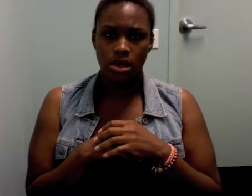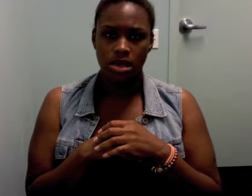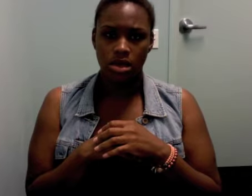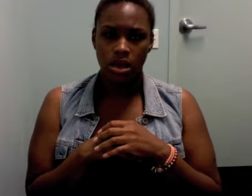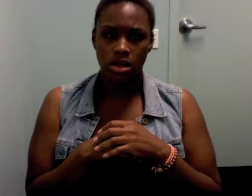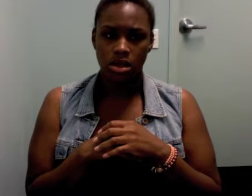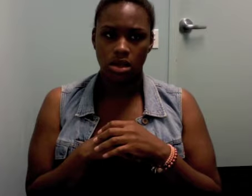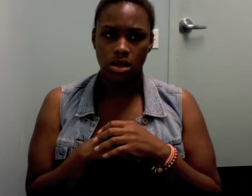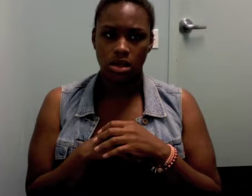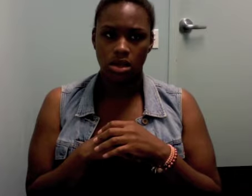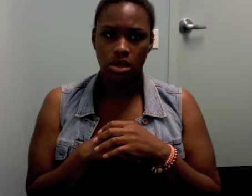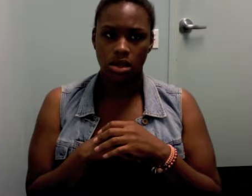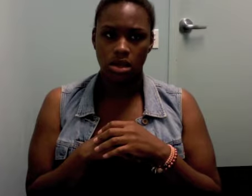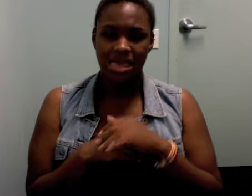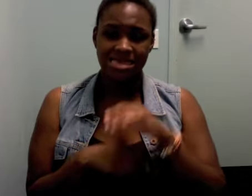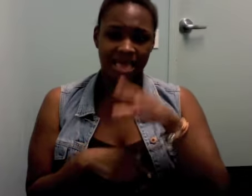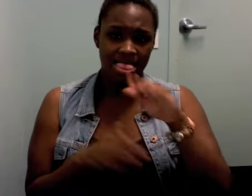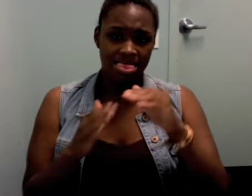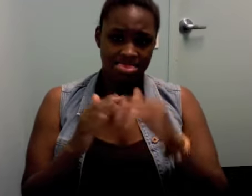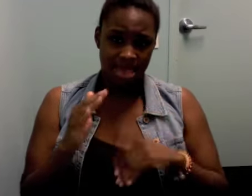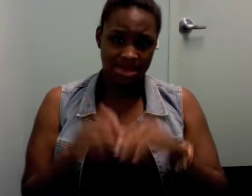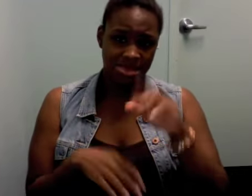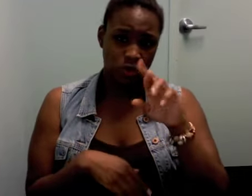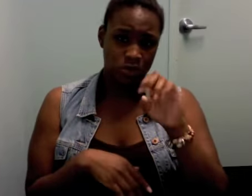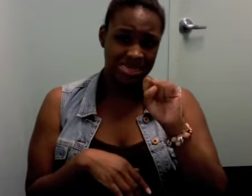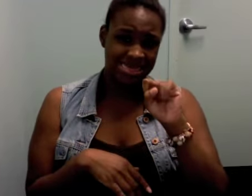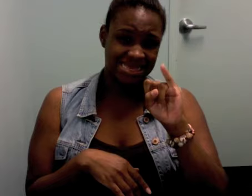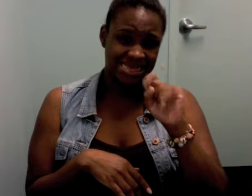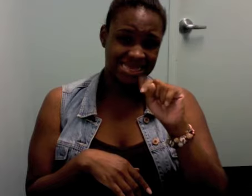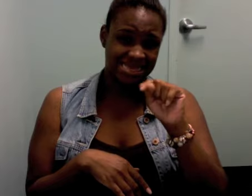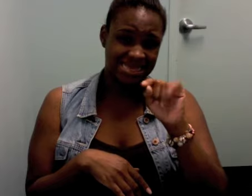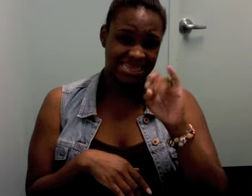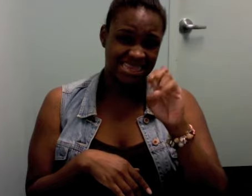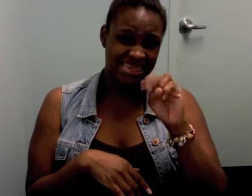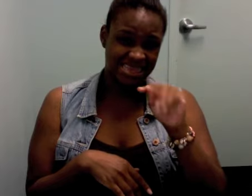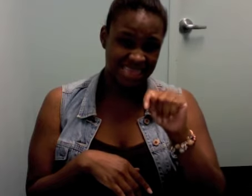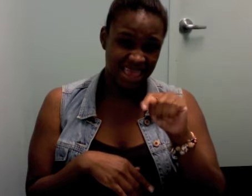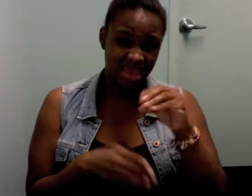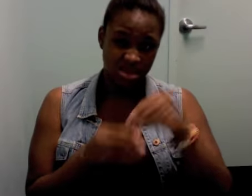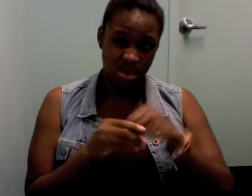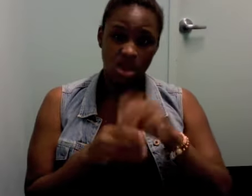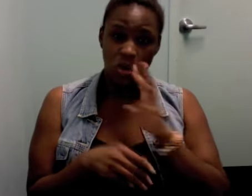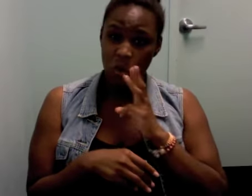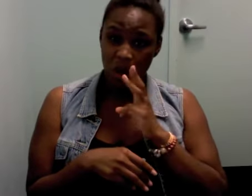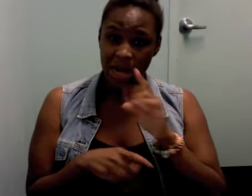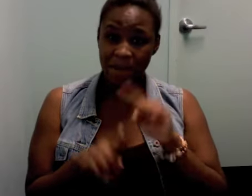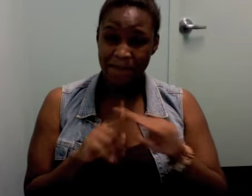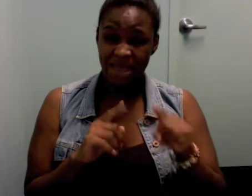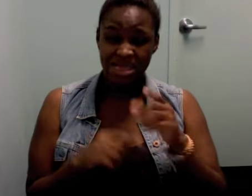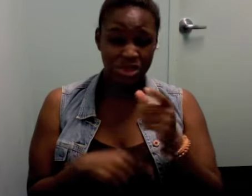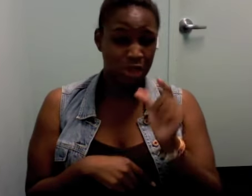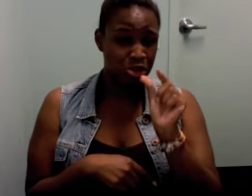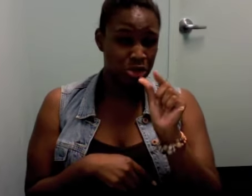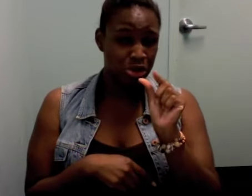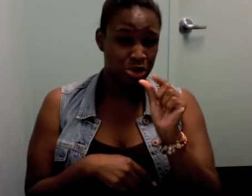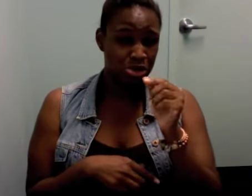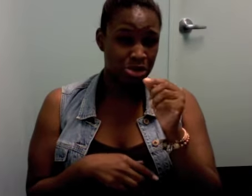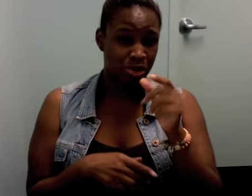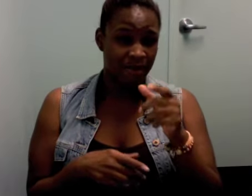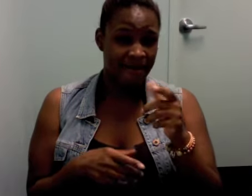And it's a touch heavier than Kevlar, and that I guess is probably the only drawback. It's a lot less expensive.